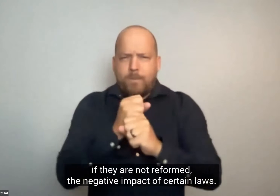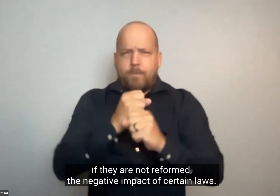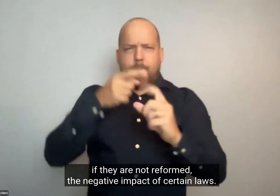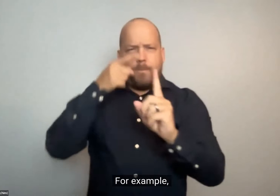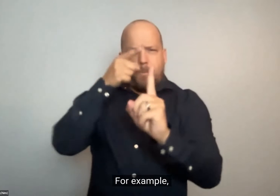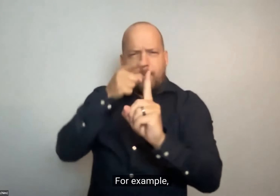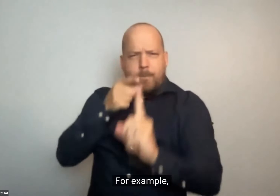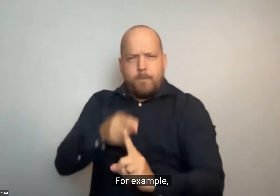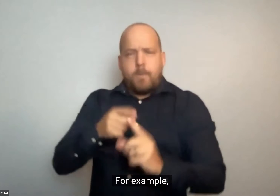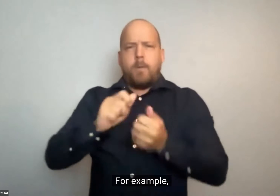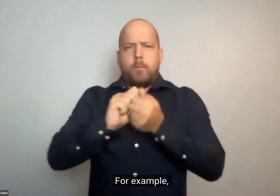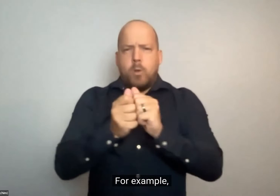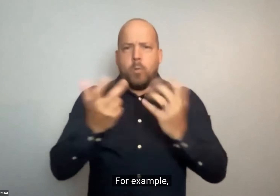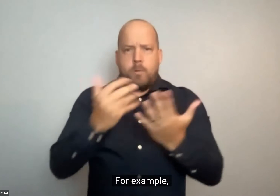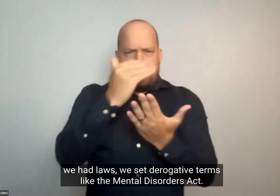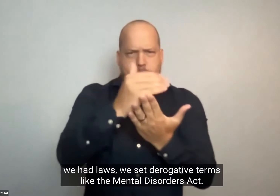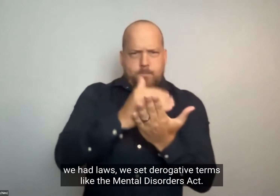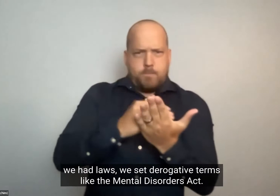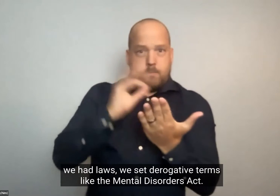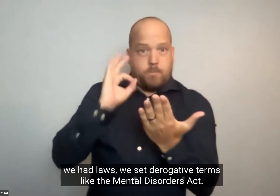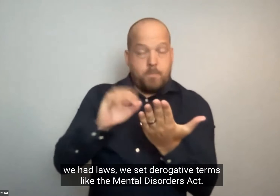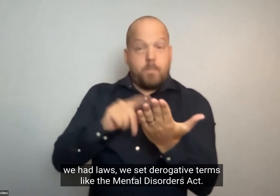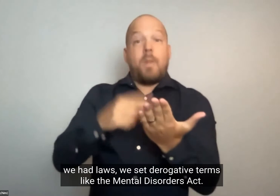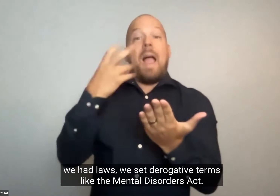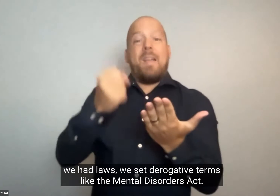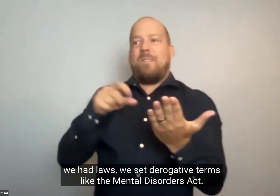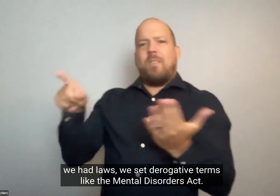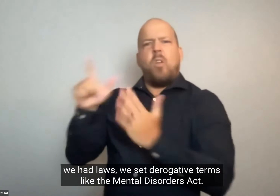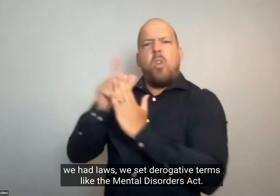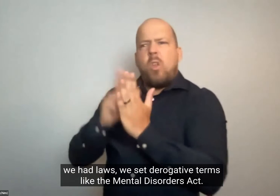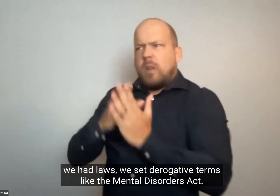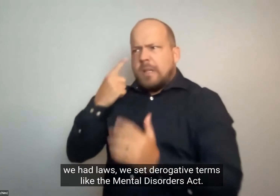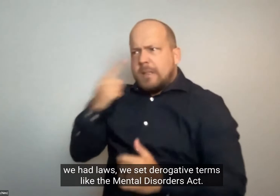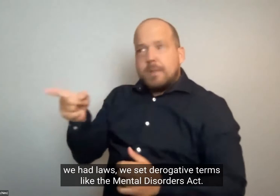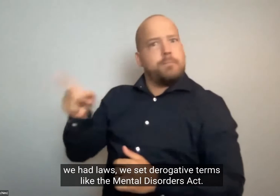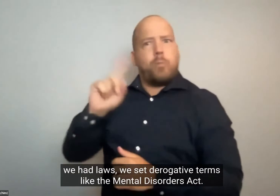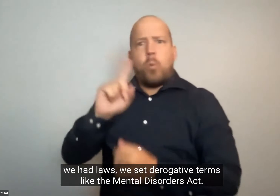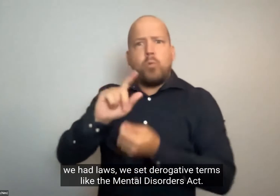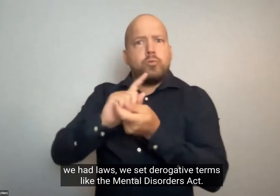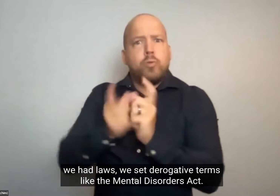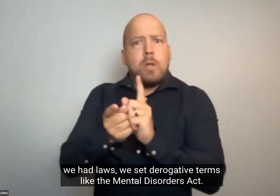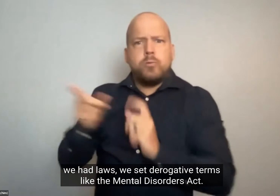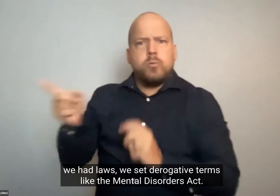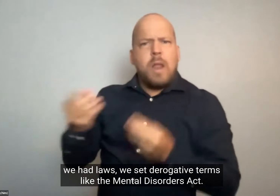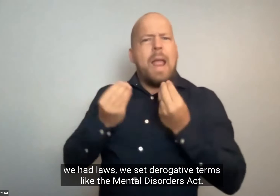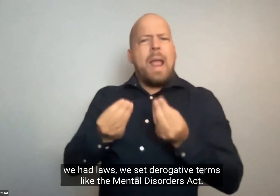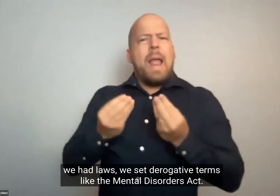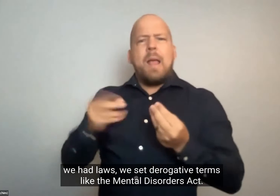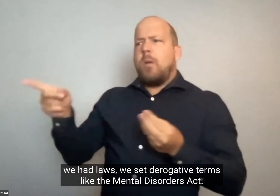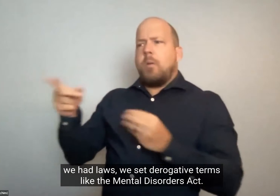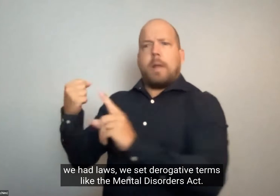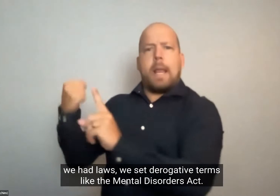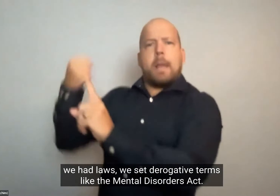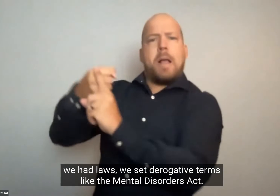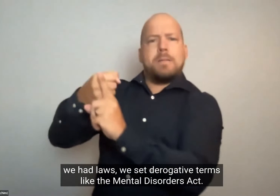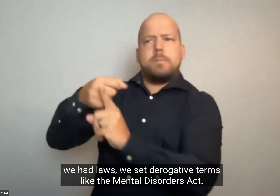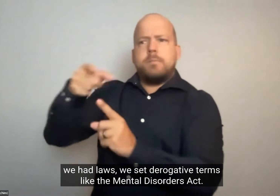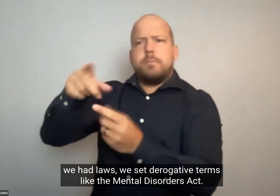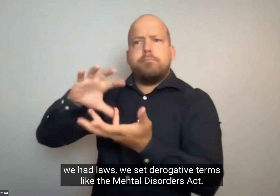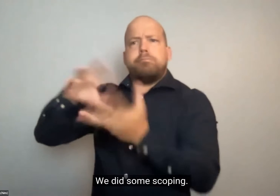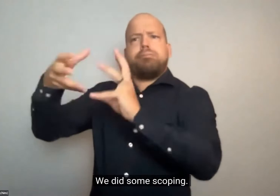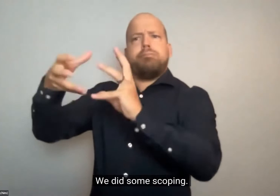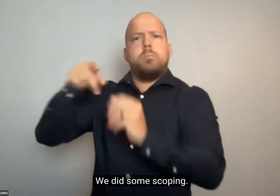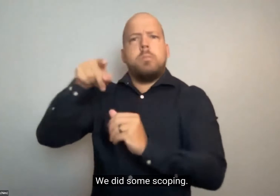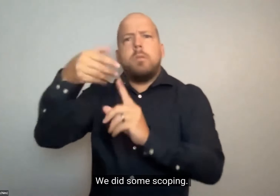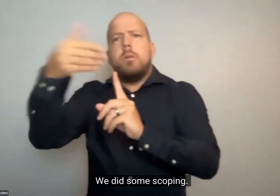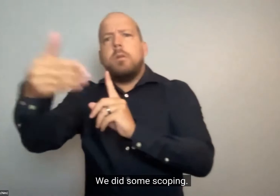laws. For example, we had laws which had derogative terms, like the Mental Disorders